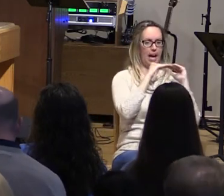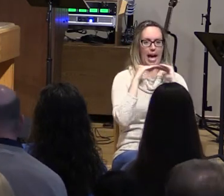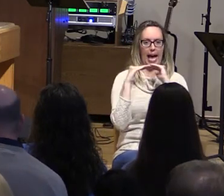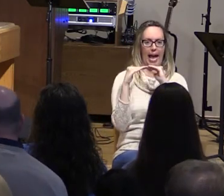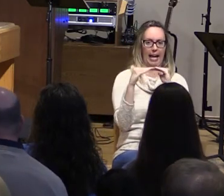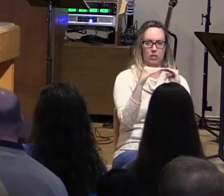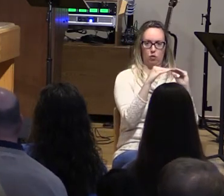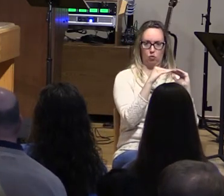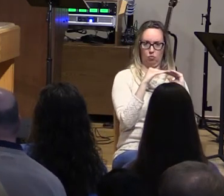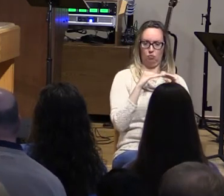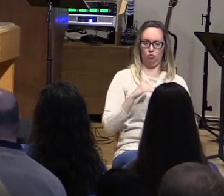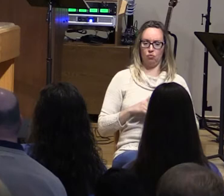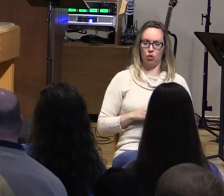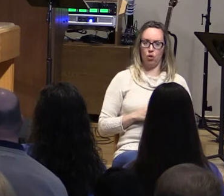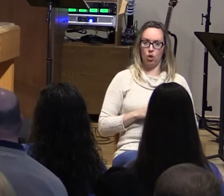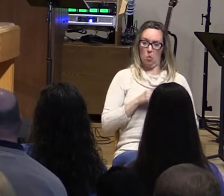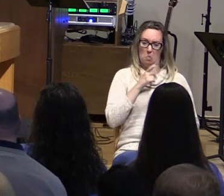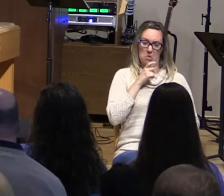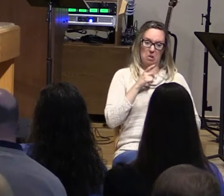to condemn?